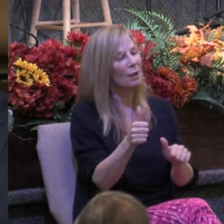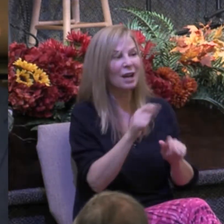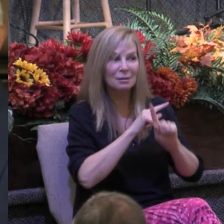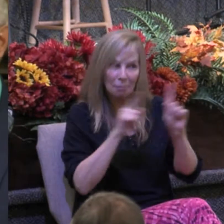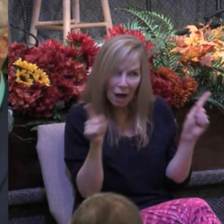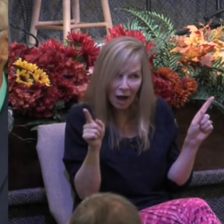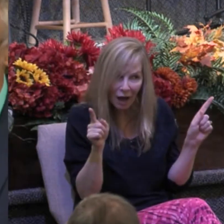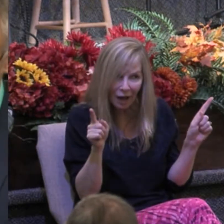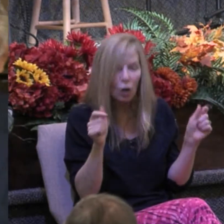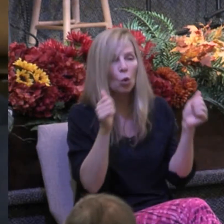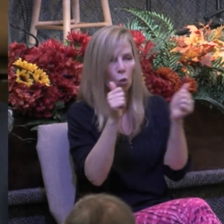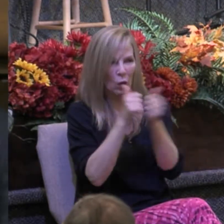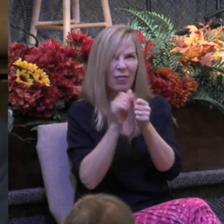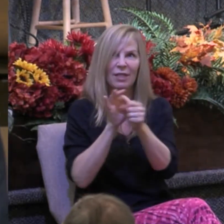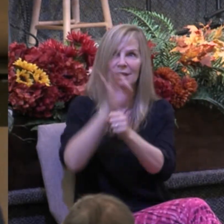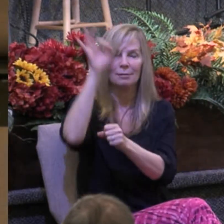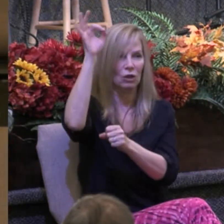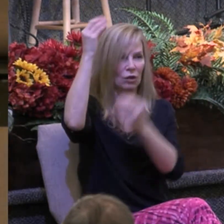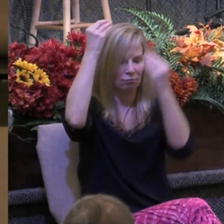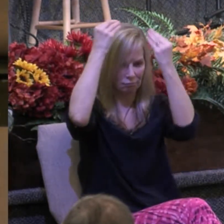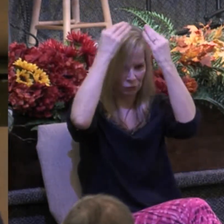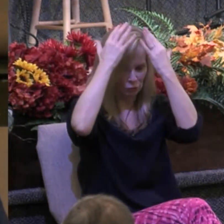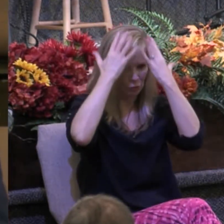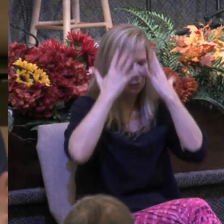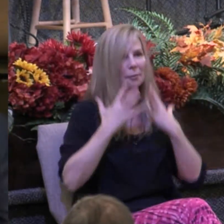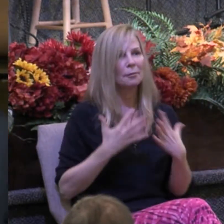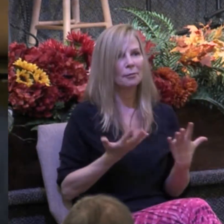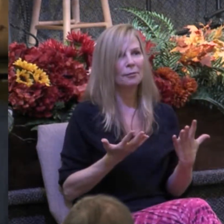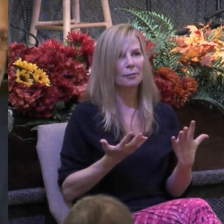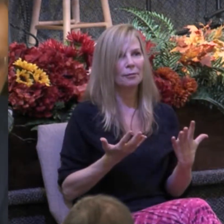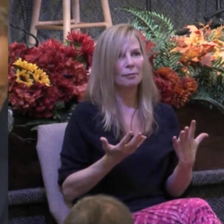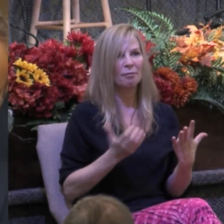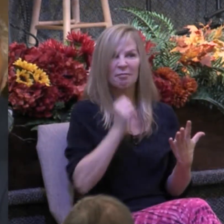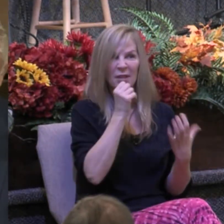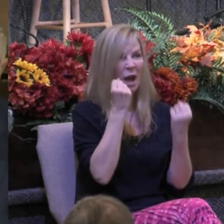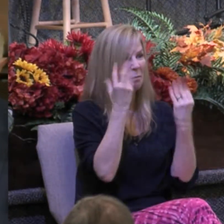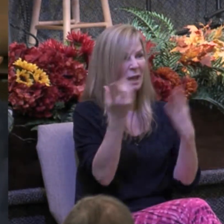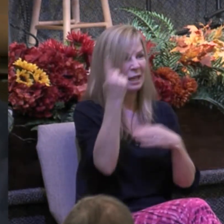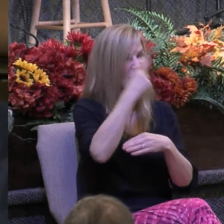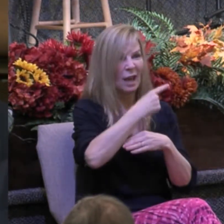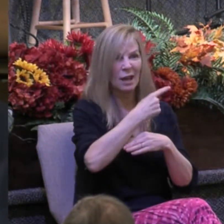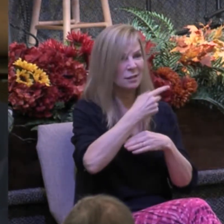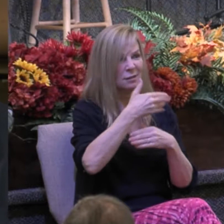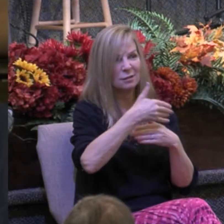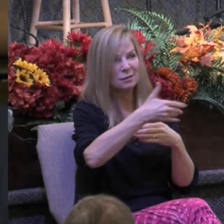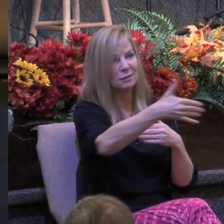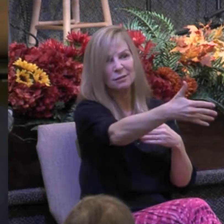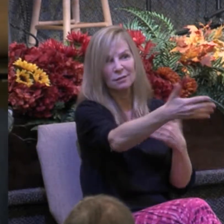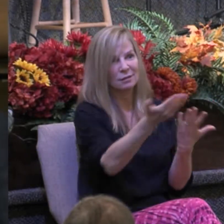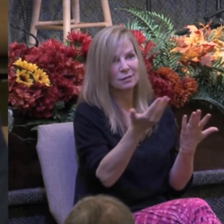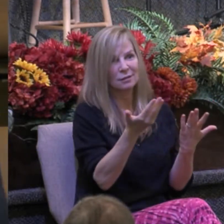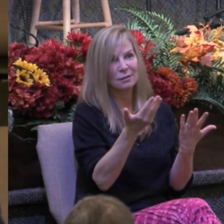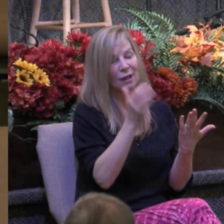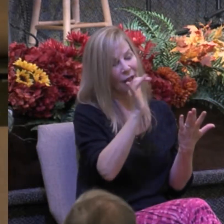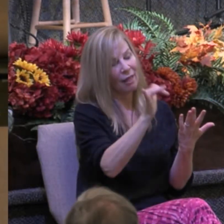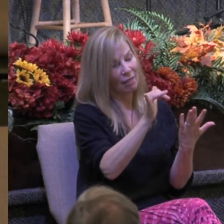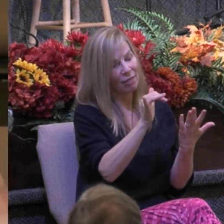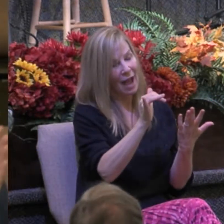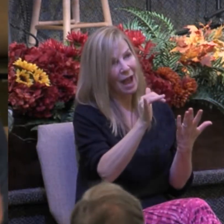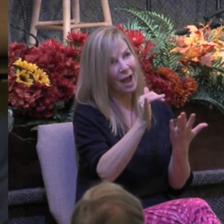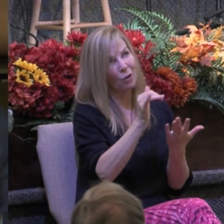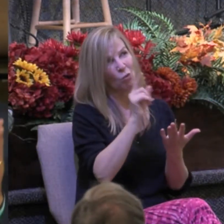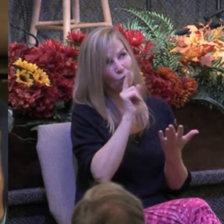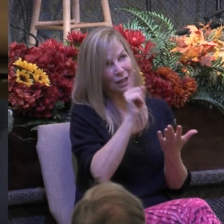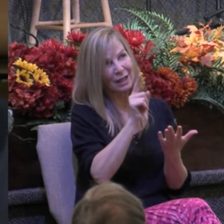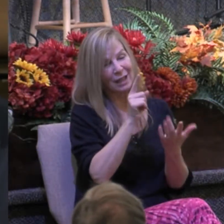with the Holy Spirit. And then he adds, not many days from now. Now these words, not many days from now, would prove to be